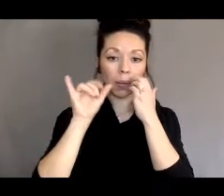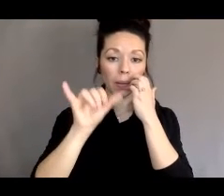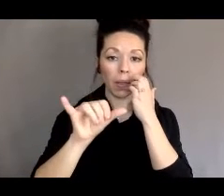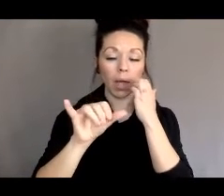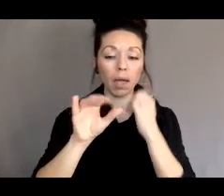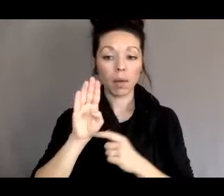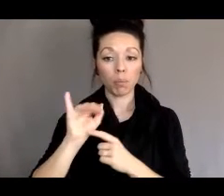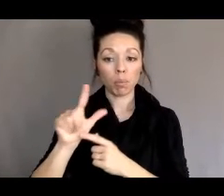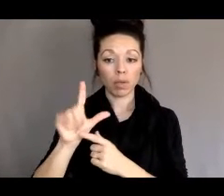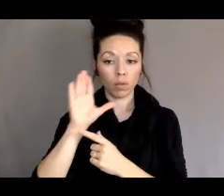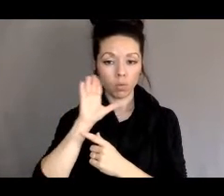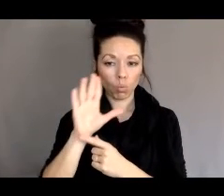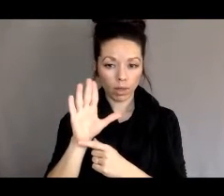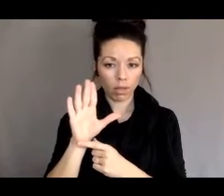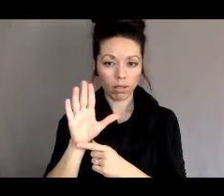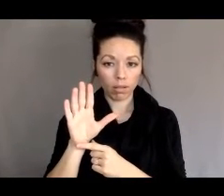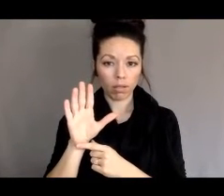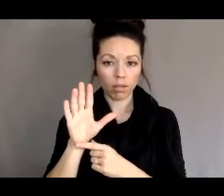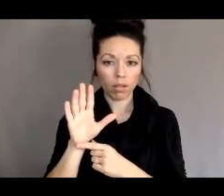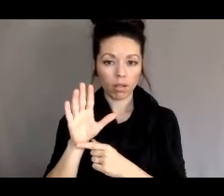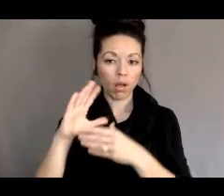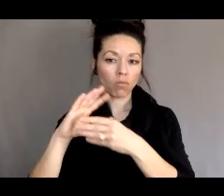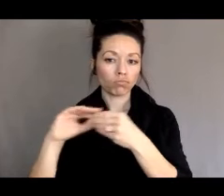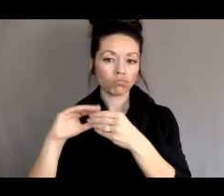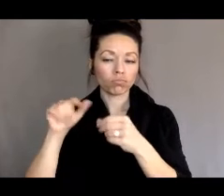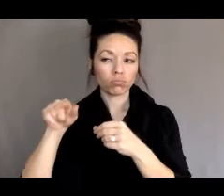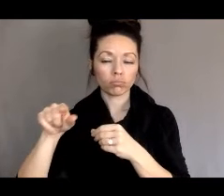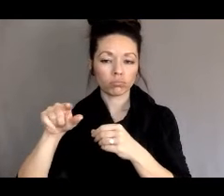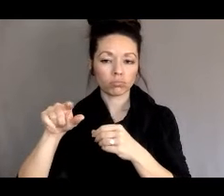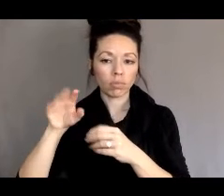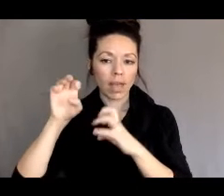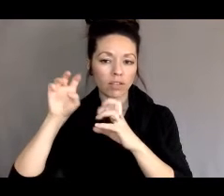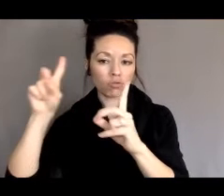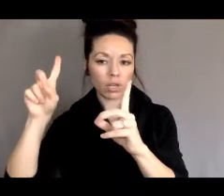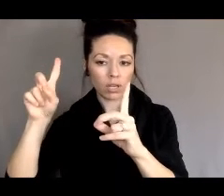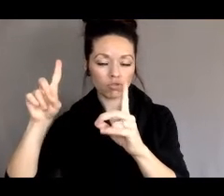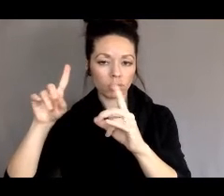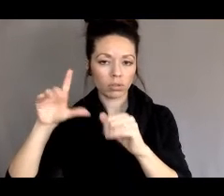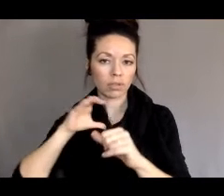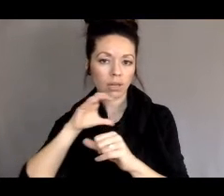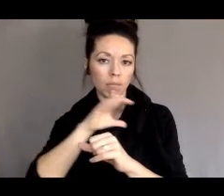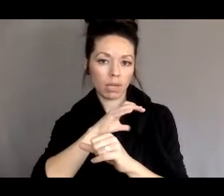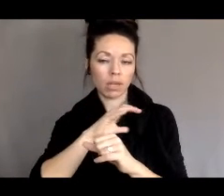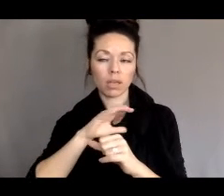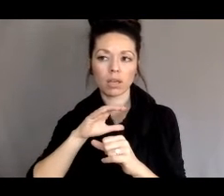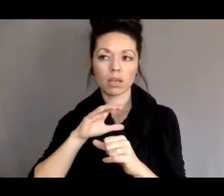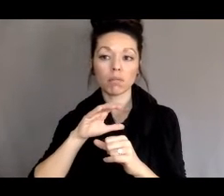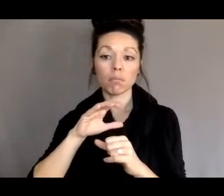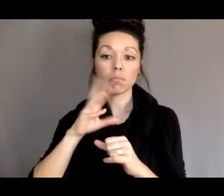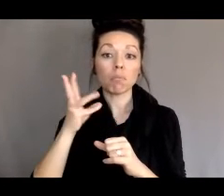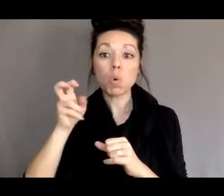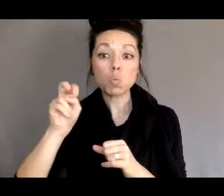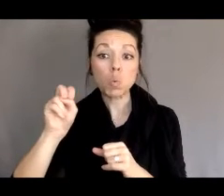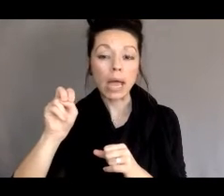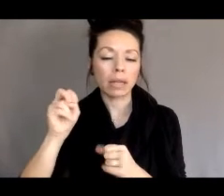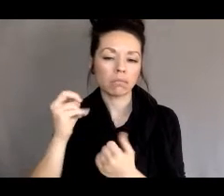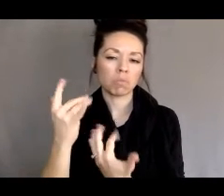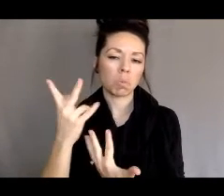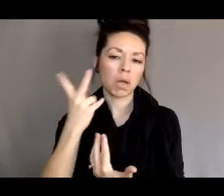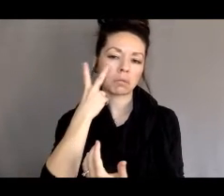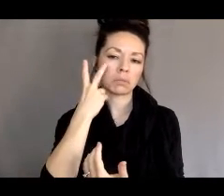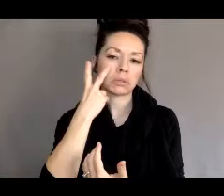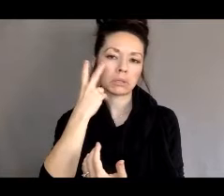that bill will be heard in education. It's just a matter of when it will be on the education